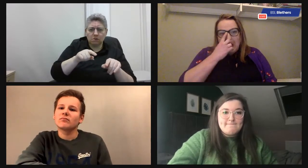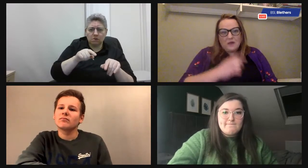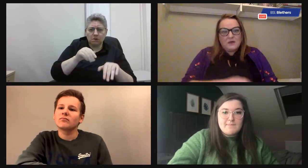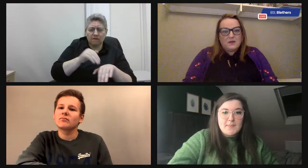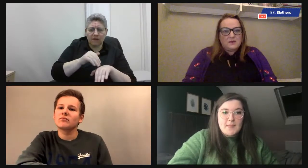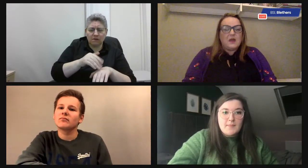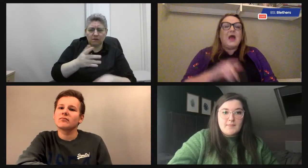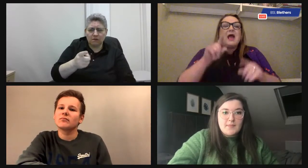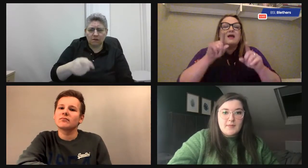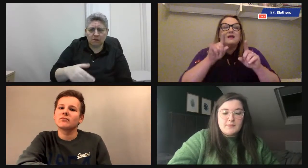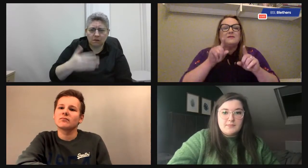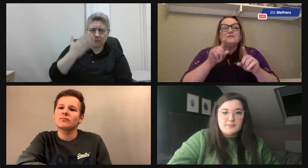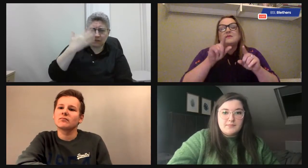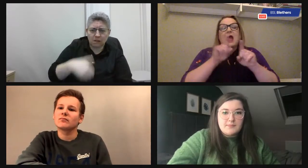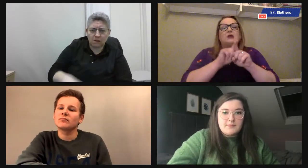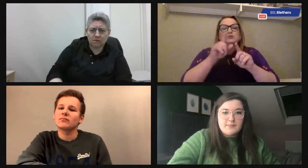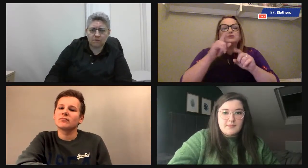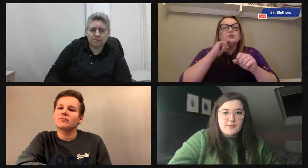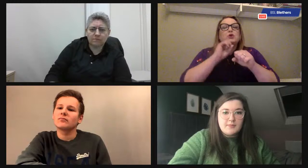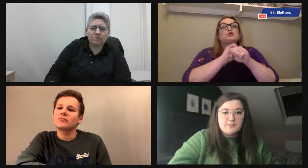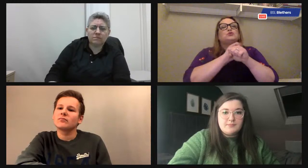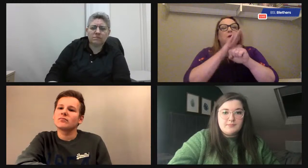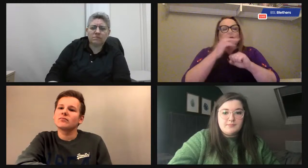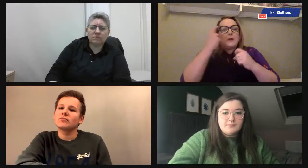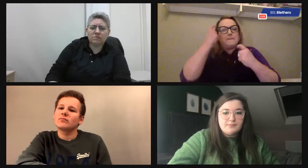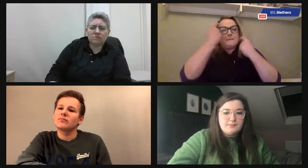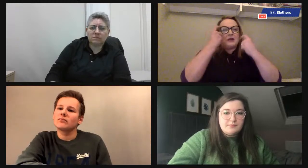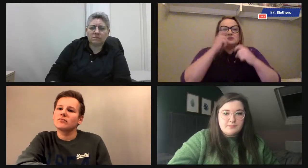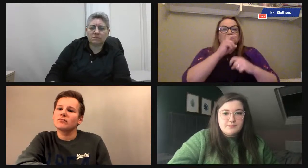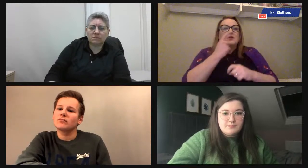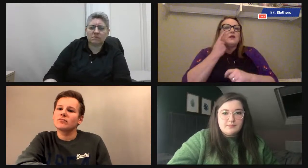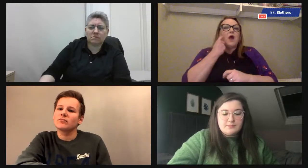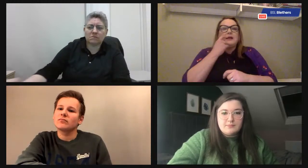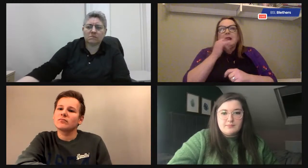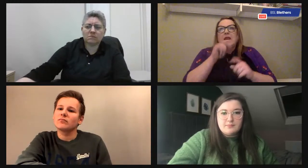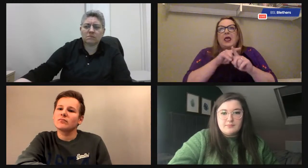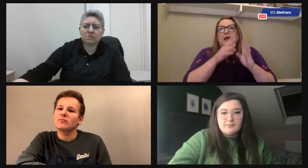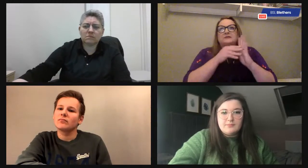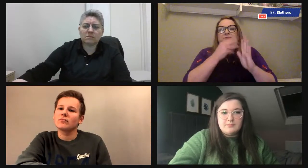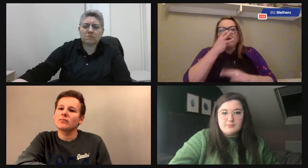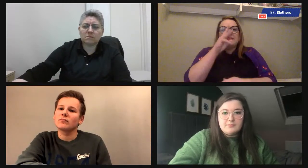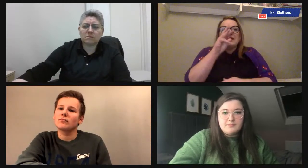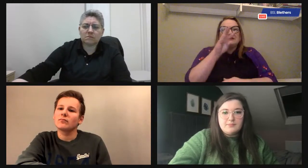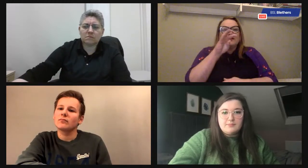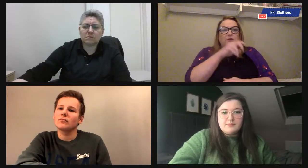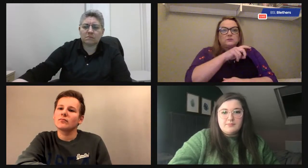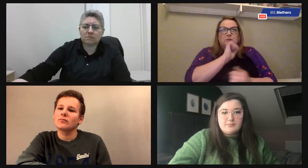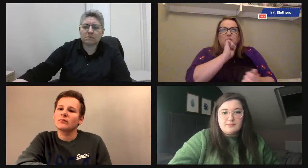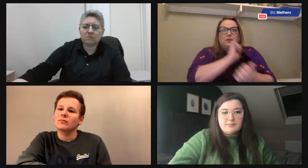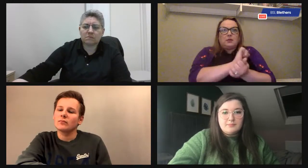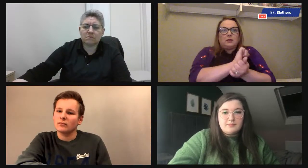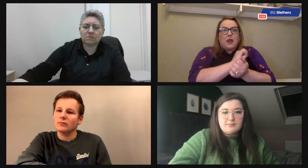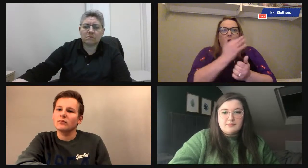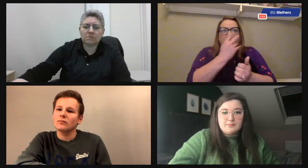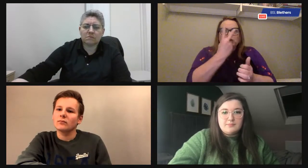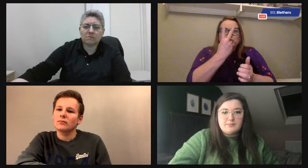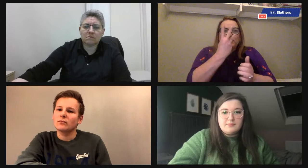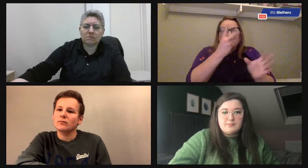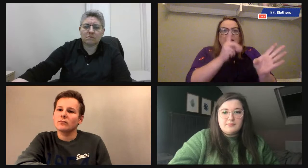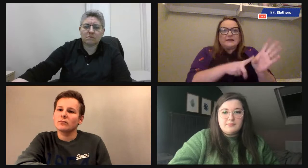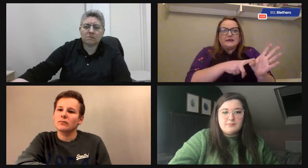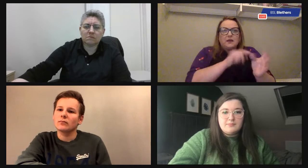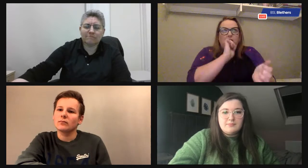what do you think from a DRP perspective of the situation after COVID, post COVID? I